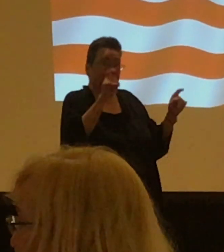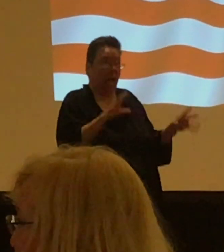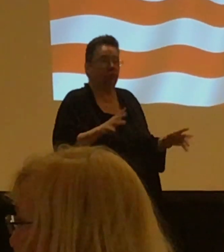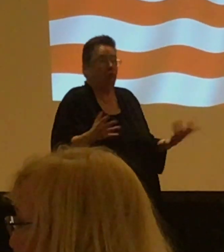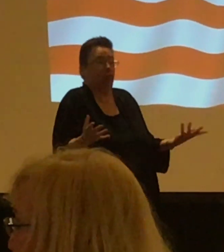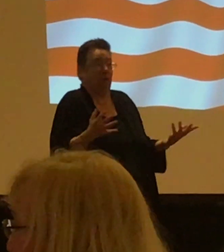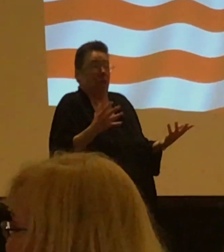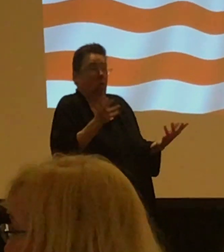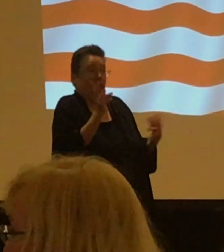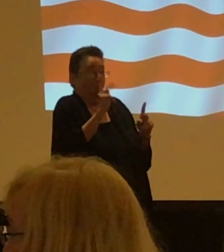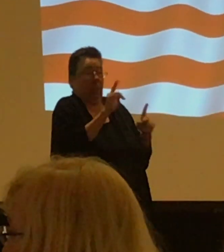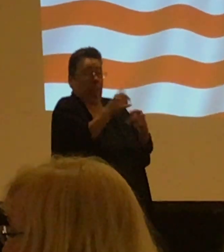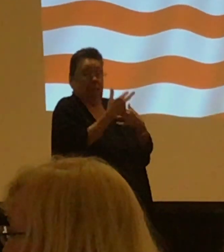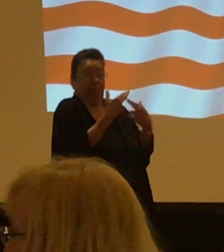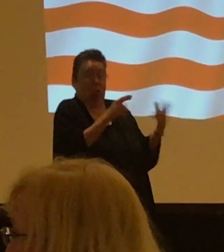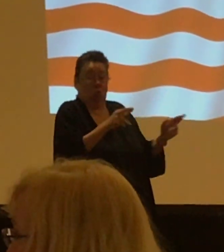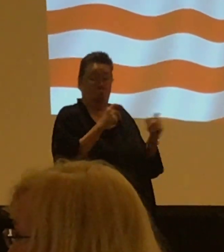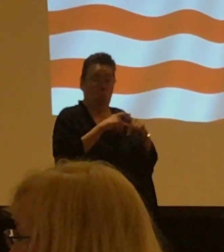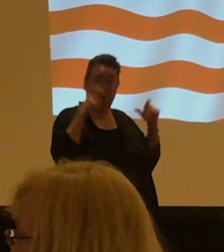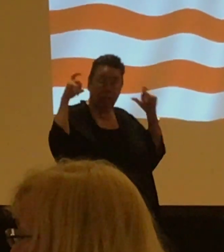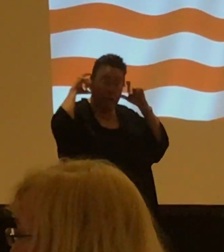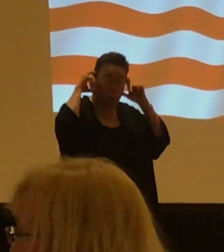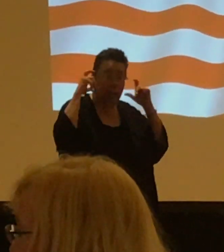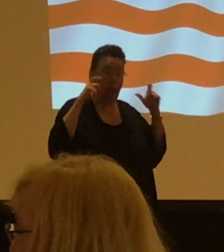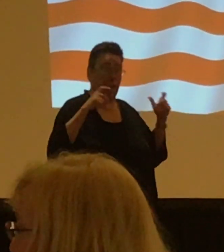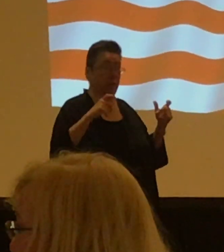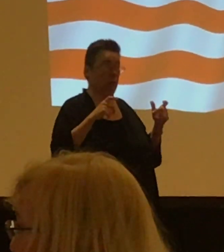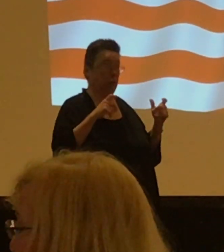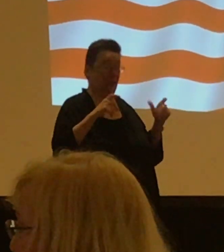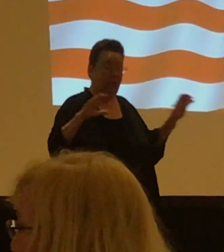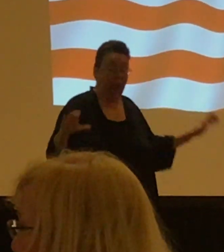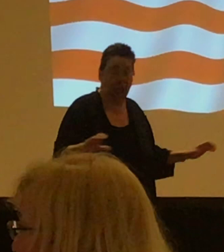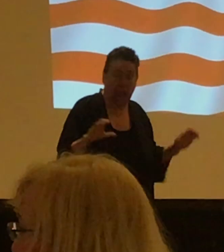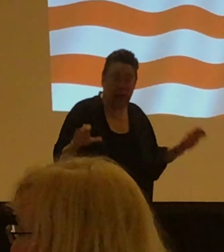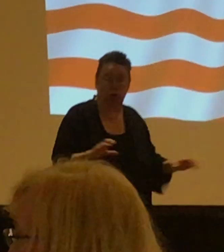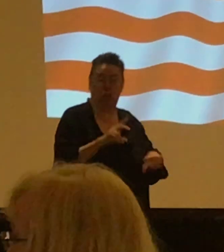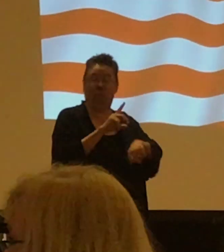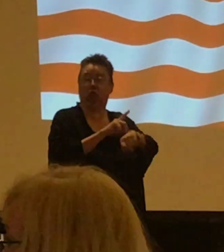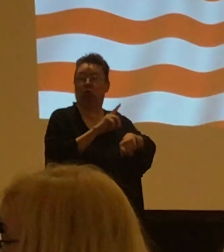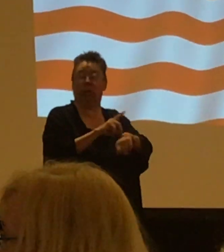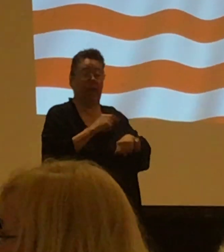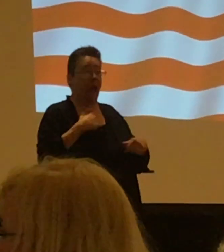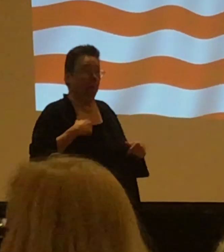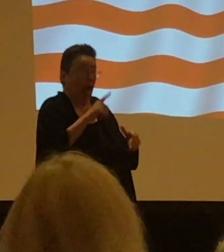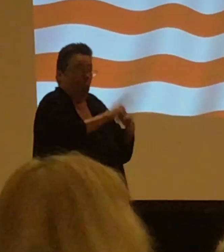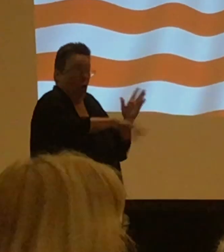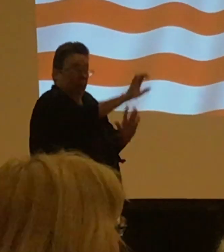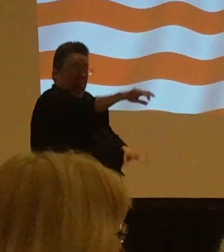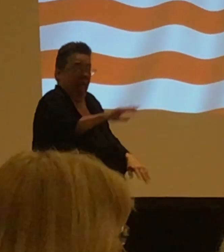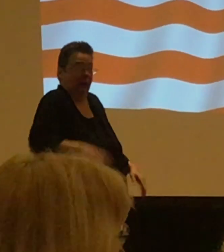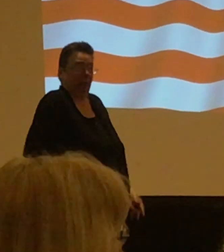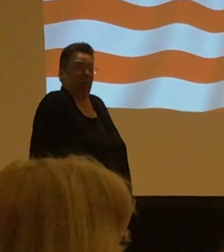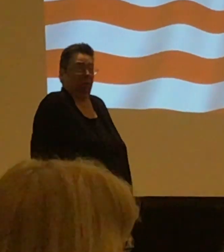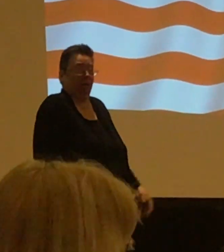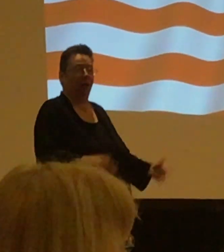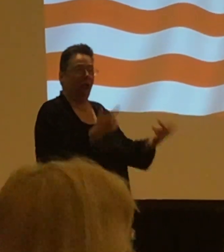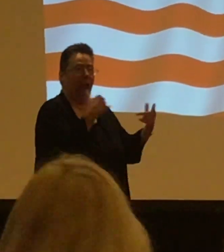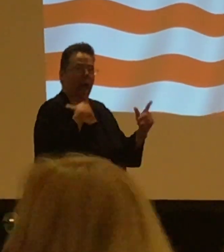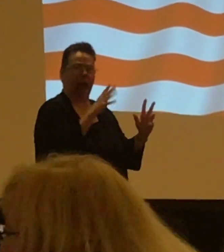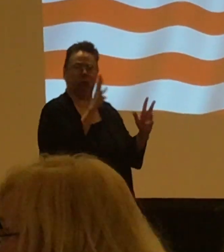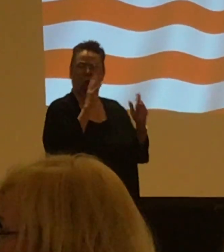There was people in that room with hearing aids, active duty. And I'm like, what is this? When I spoke